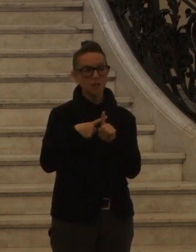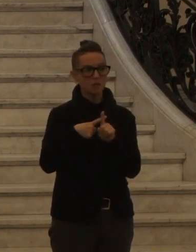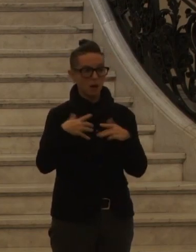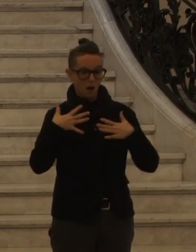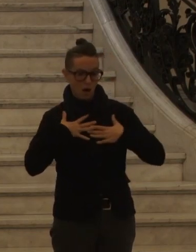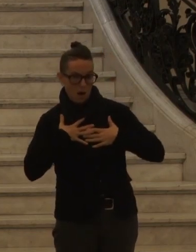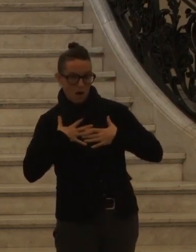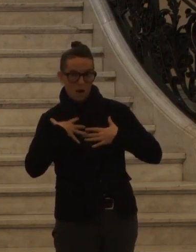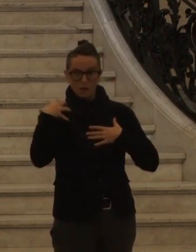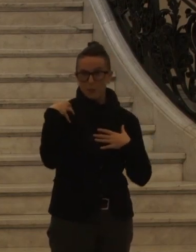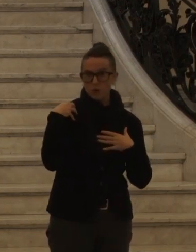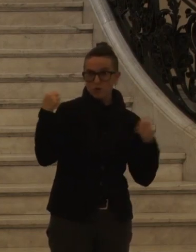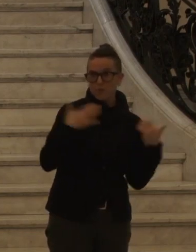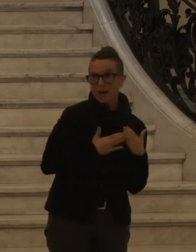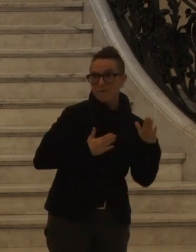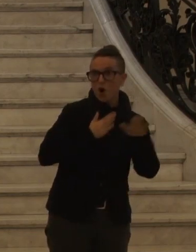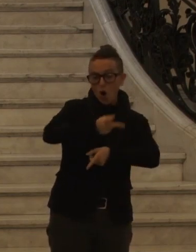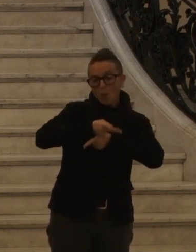or